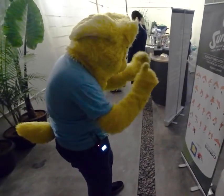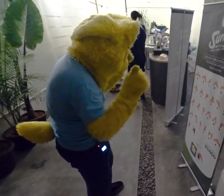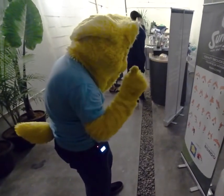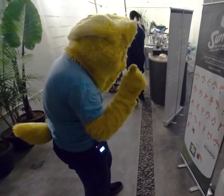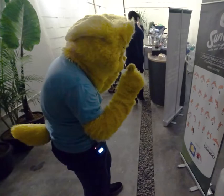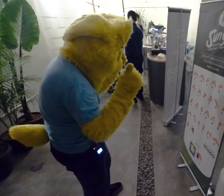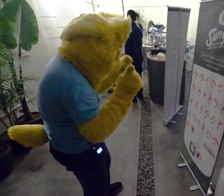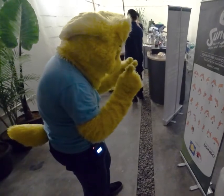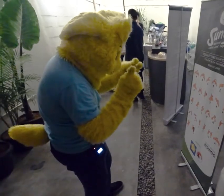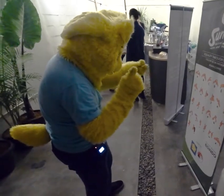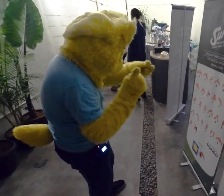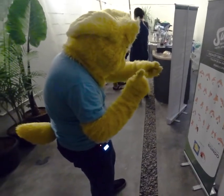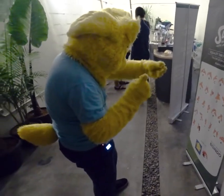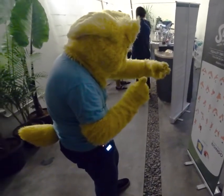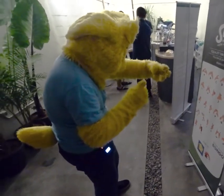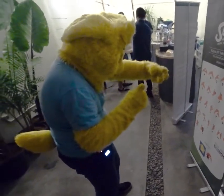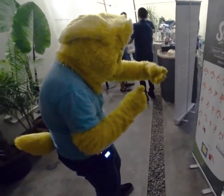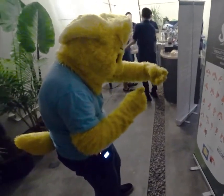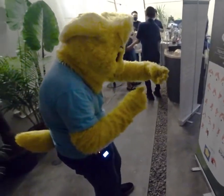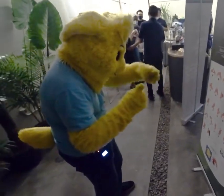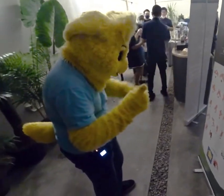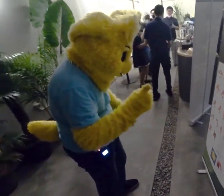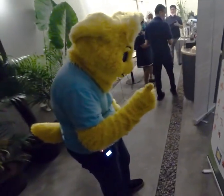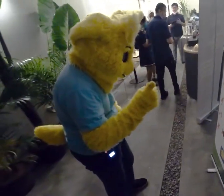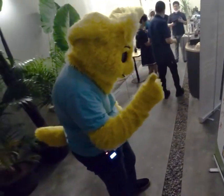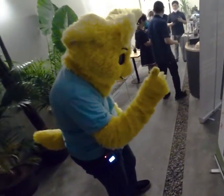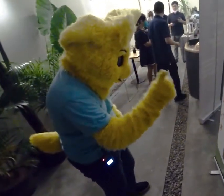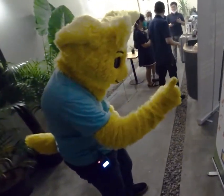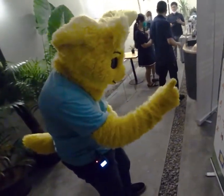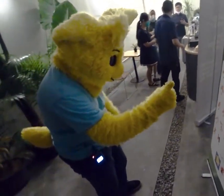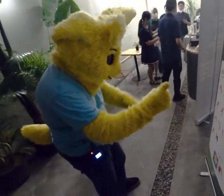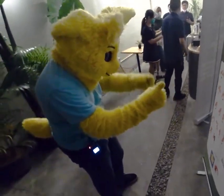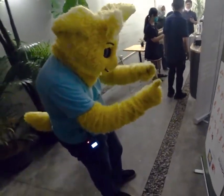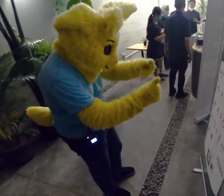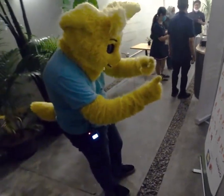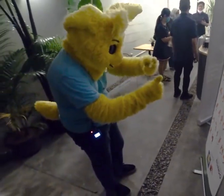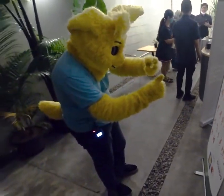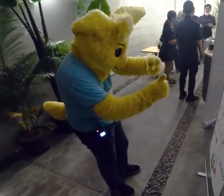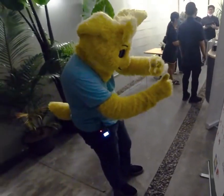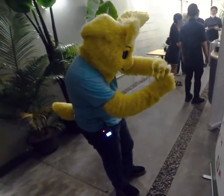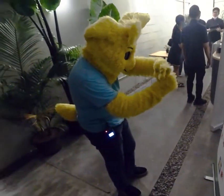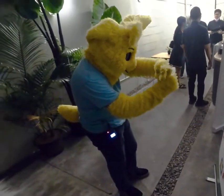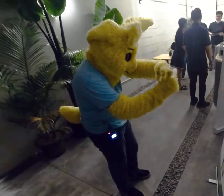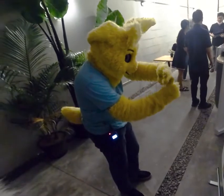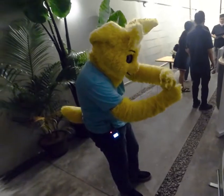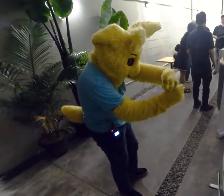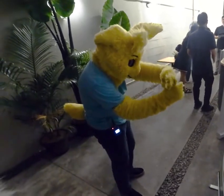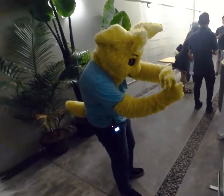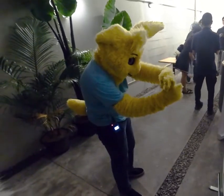E, F, this is F,